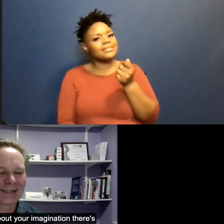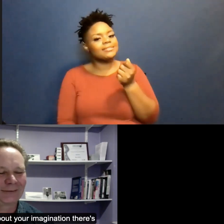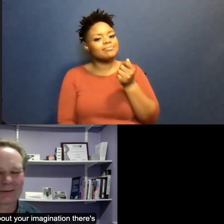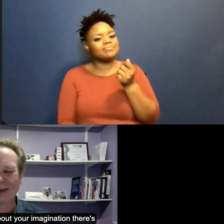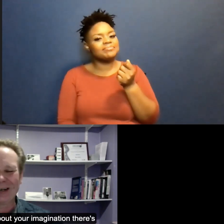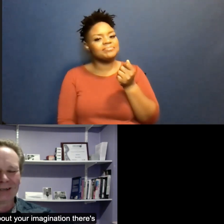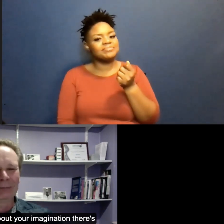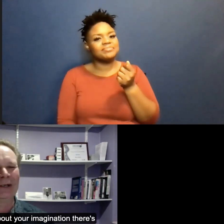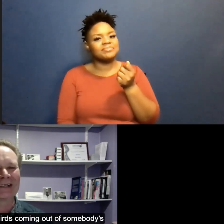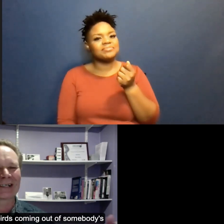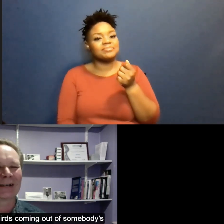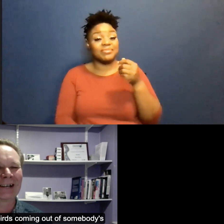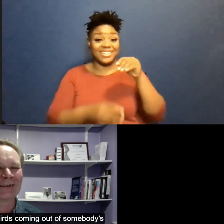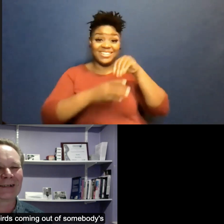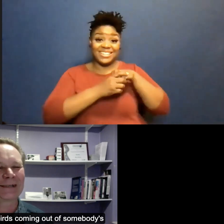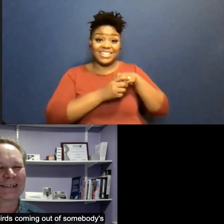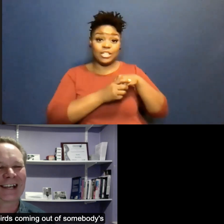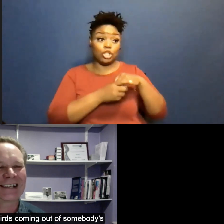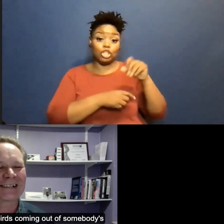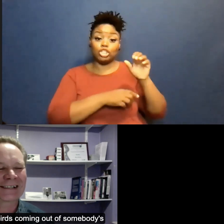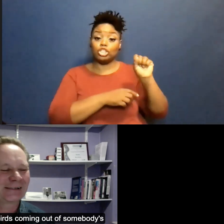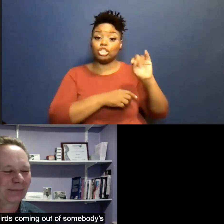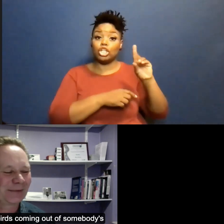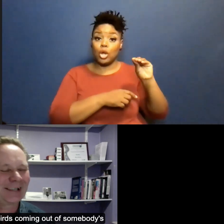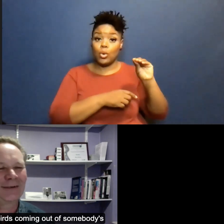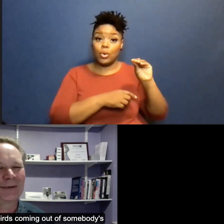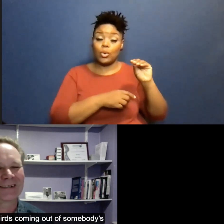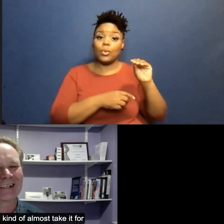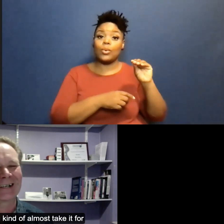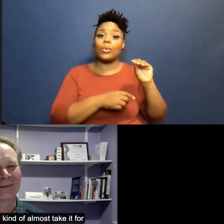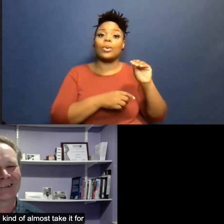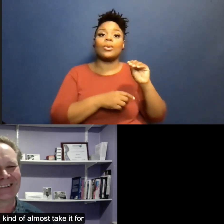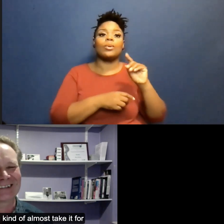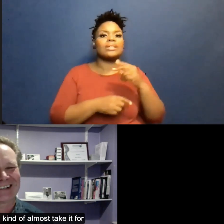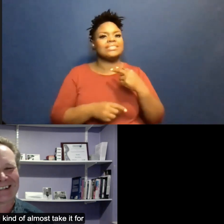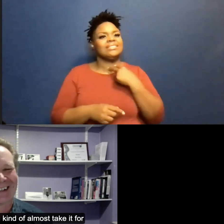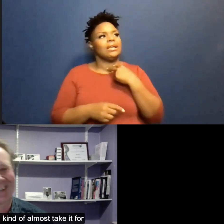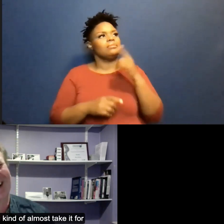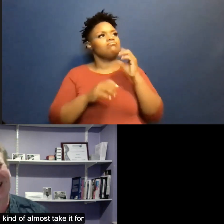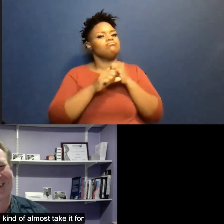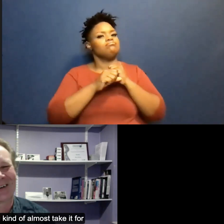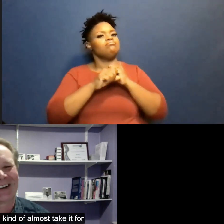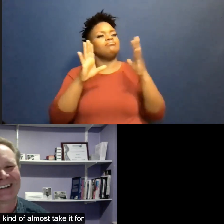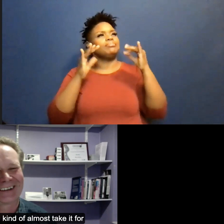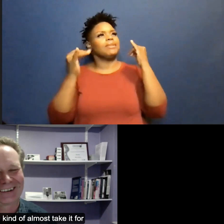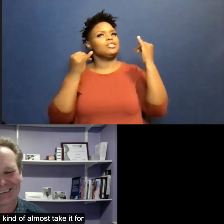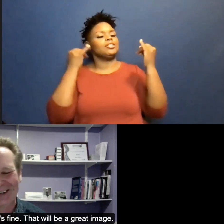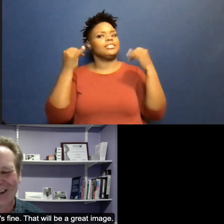there's something like birds coming out of somebody's chest. You kind of almost like take it for granted. Yeah, that's